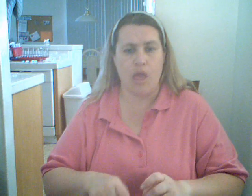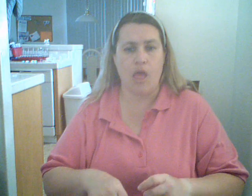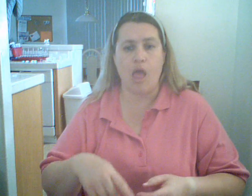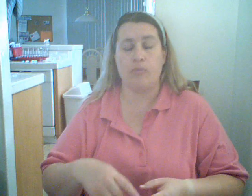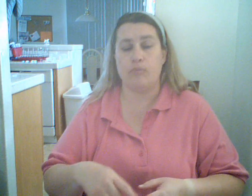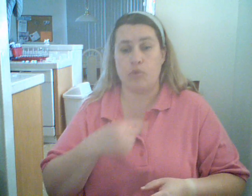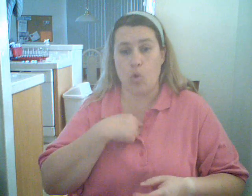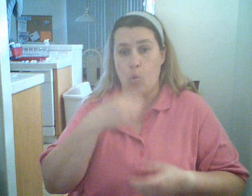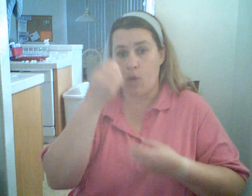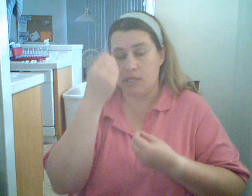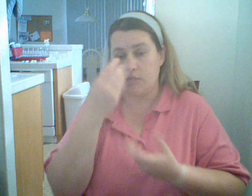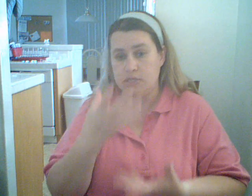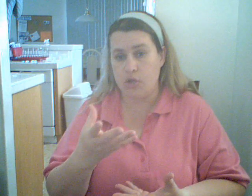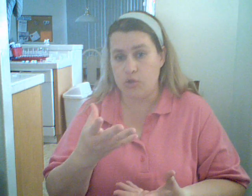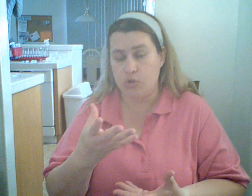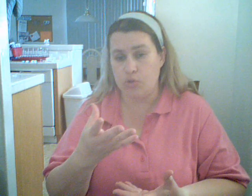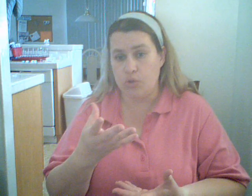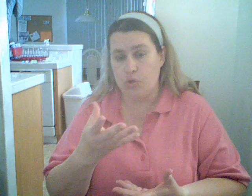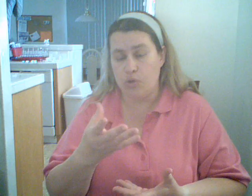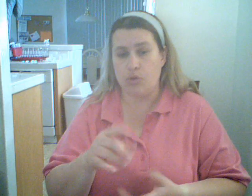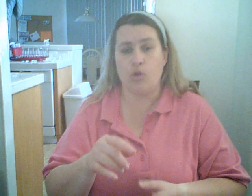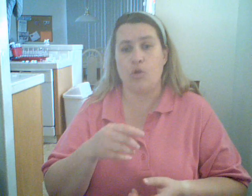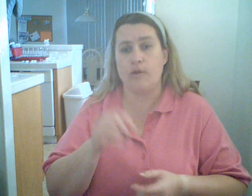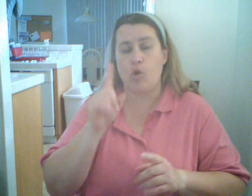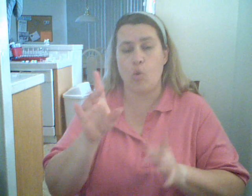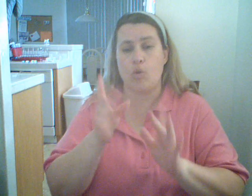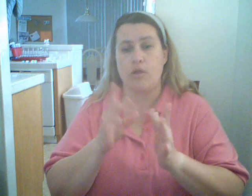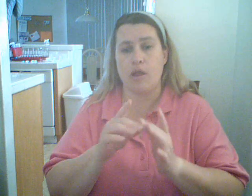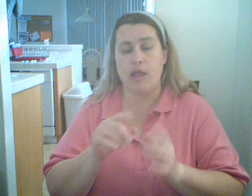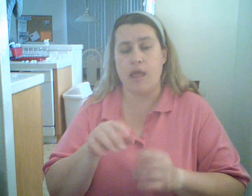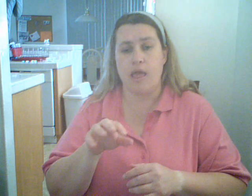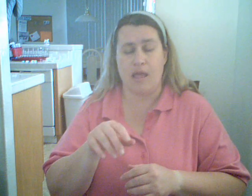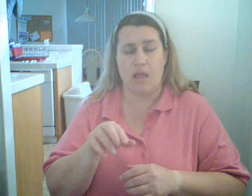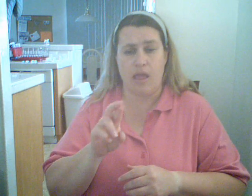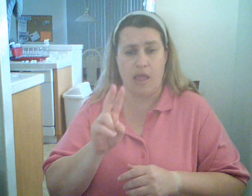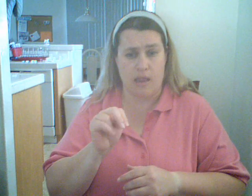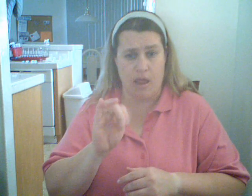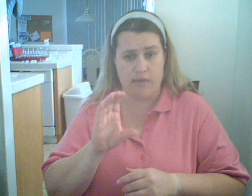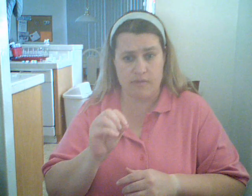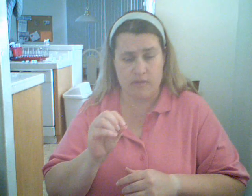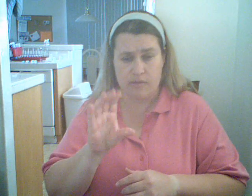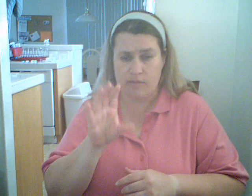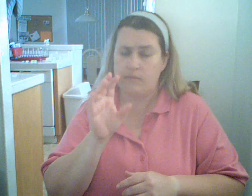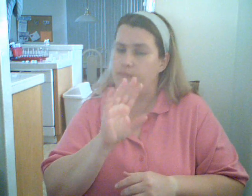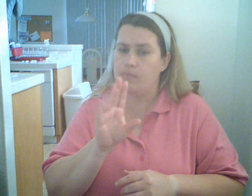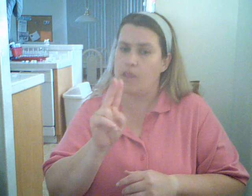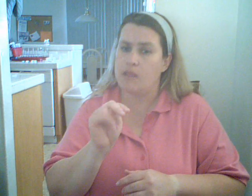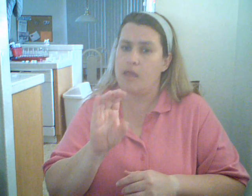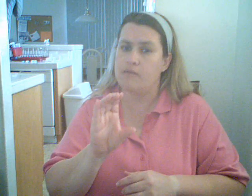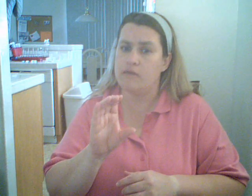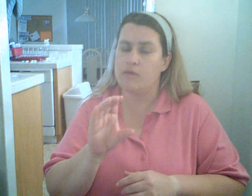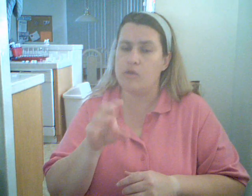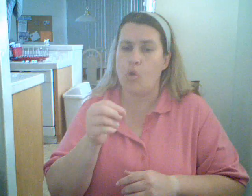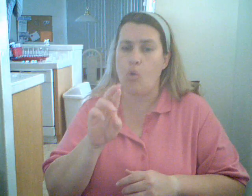Okay, so make sure you visit RID's website. Make sure you start finding out information about the NIC test. And again, there are